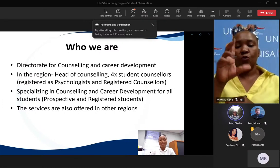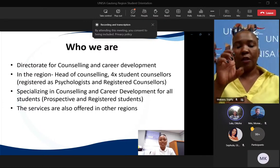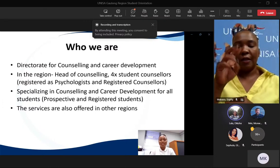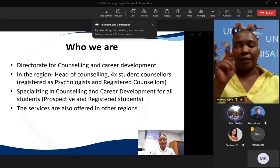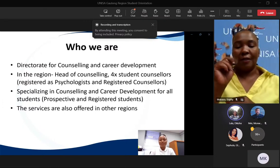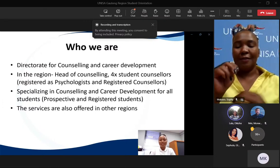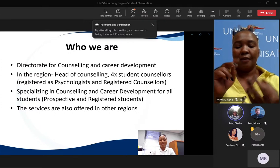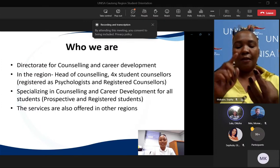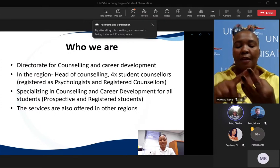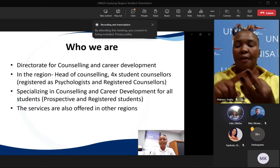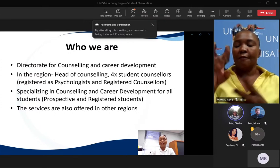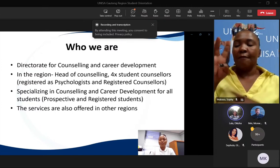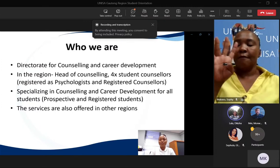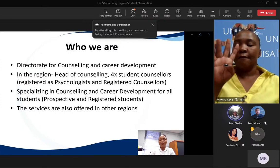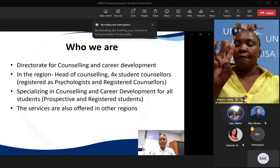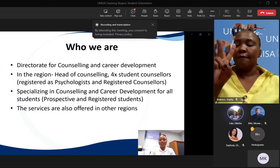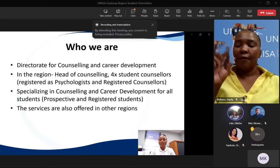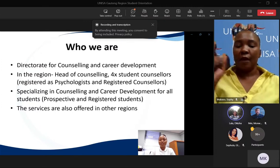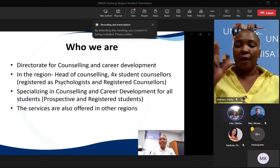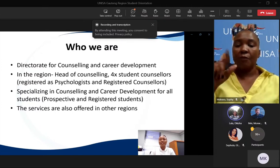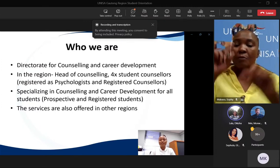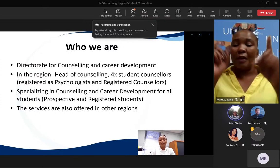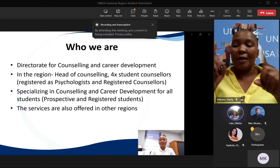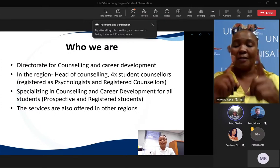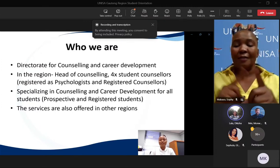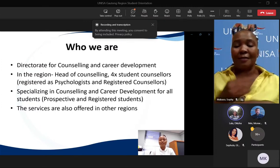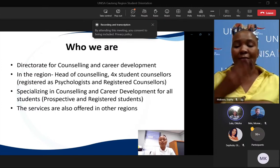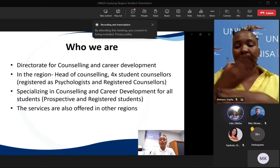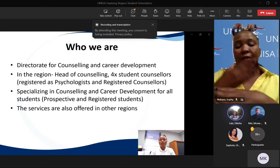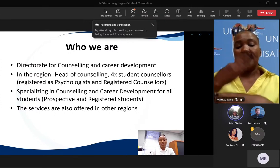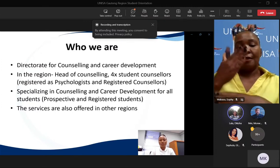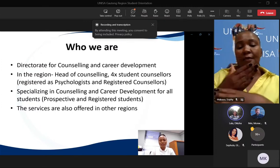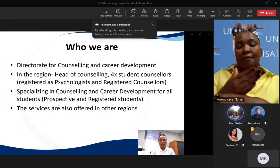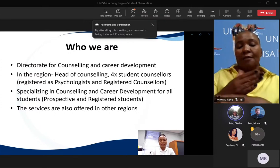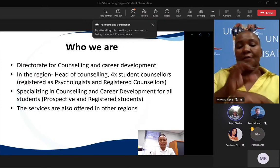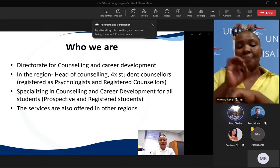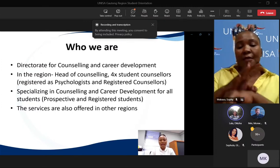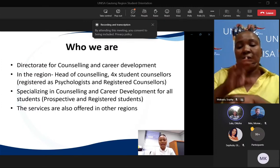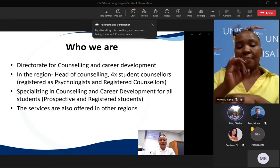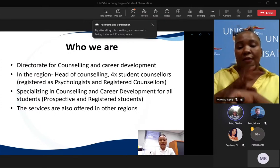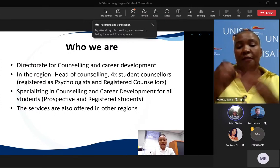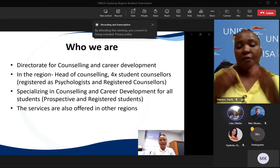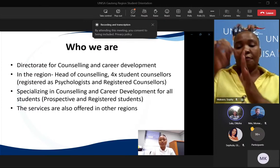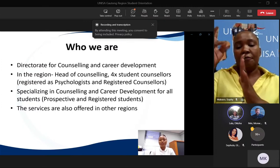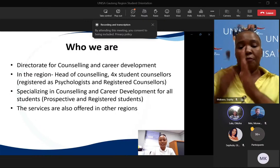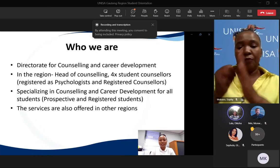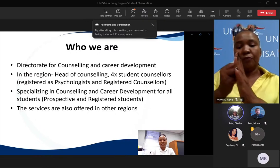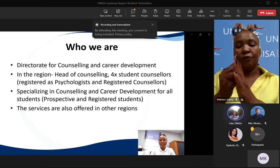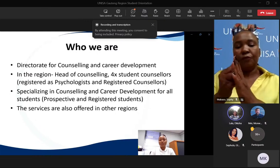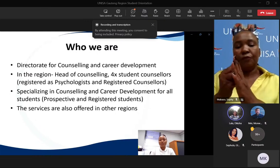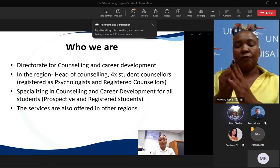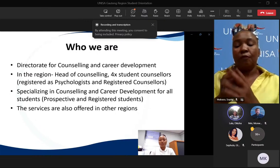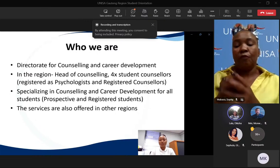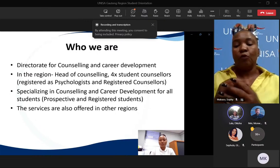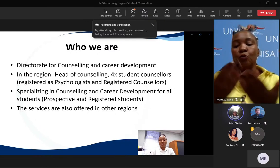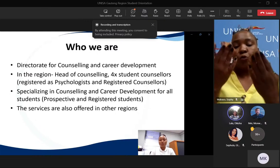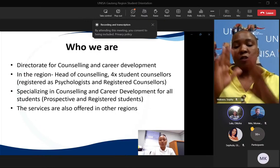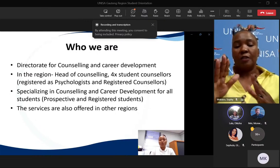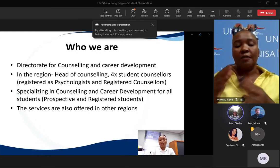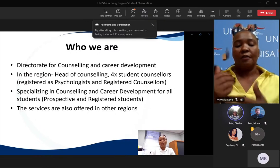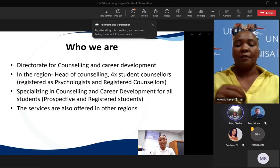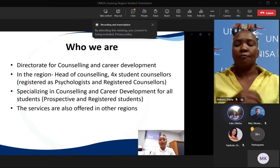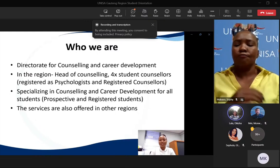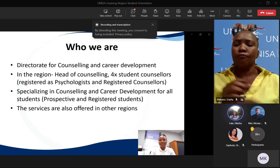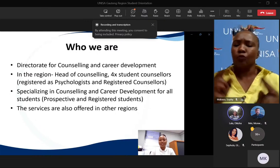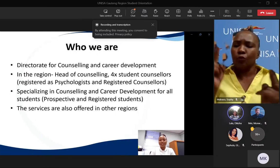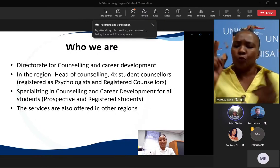we specialize in counseling and career development services for all the students I will shortly take you